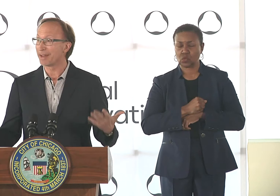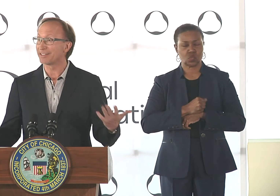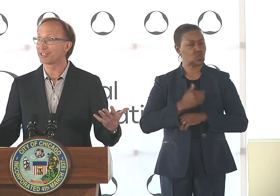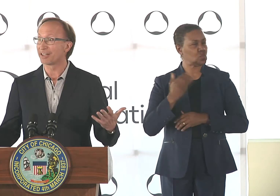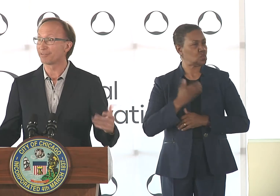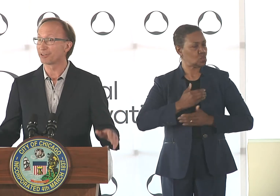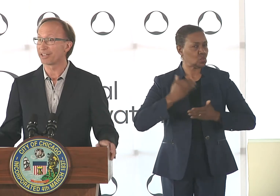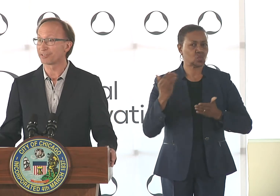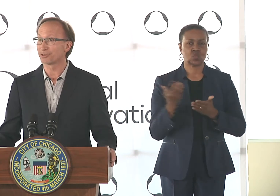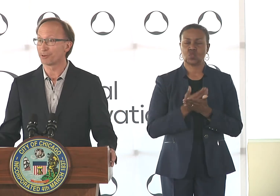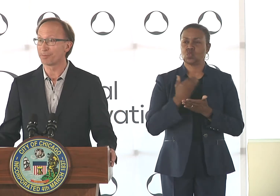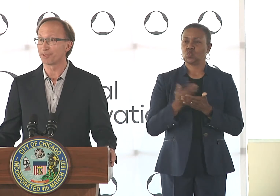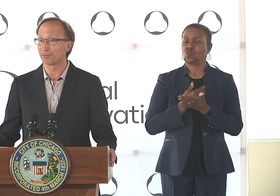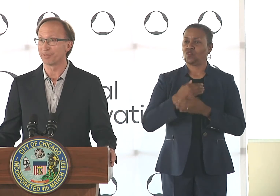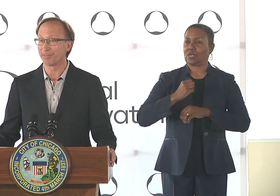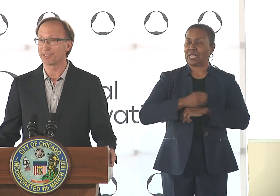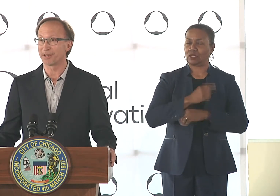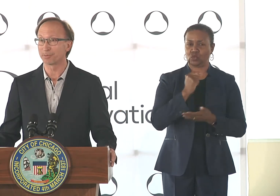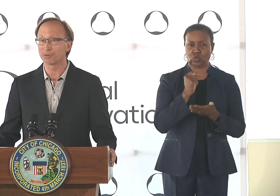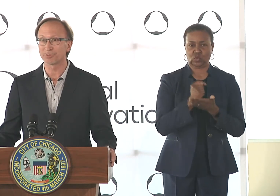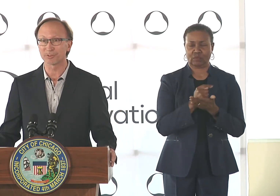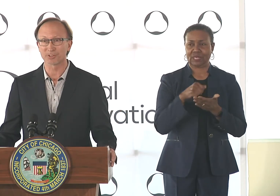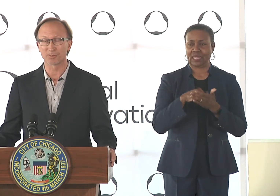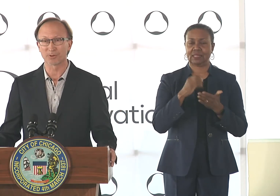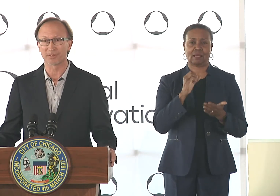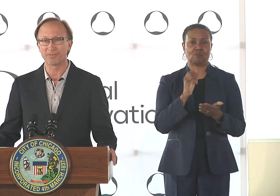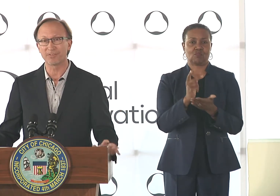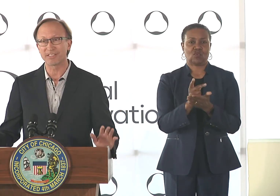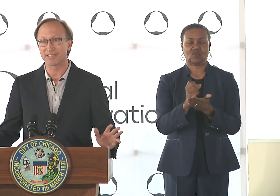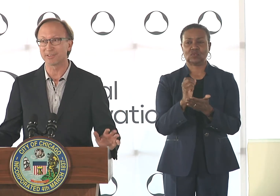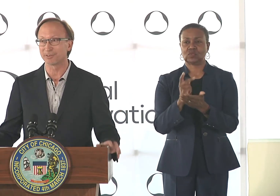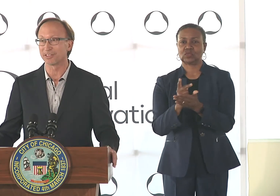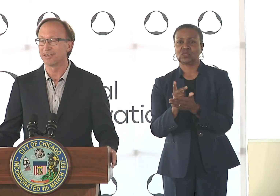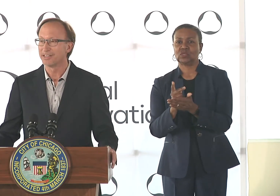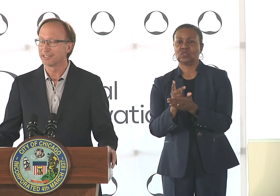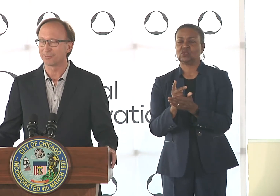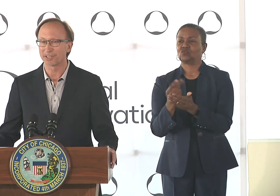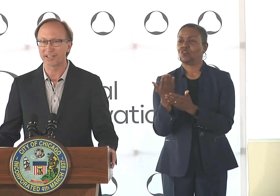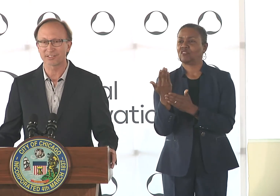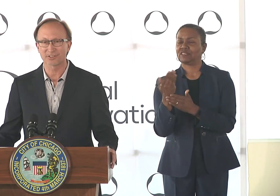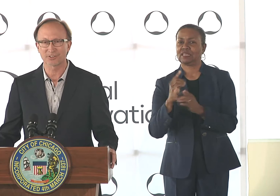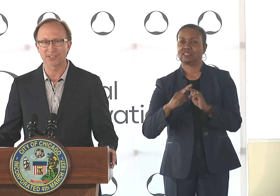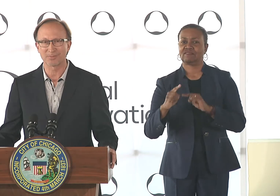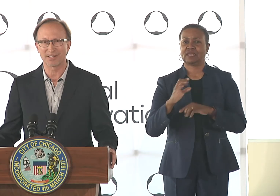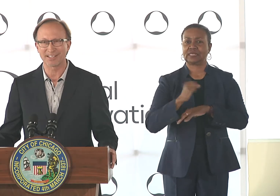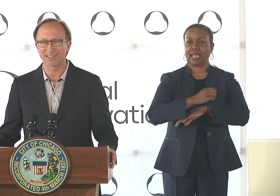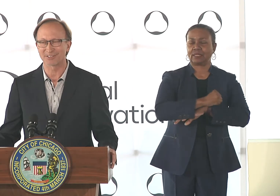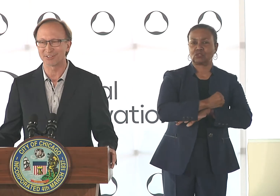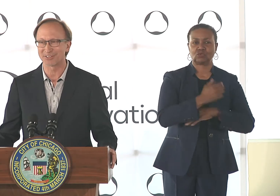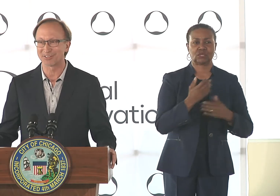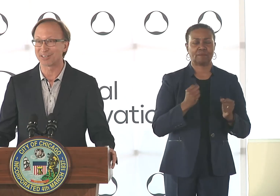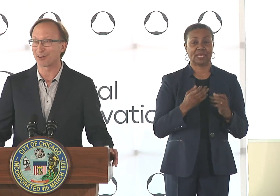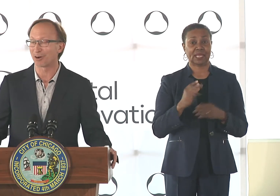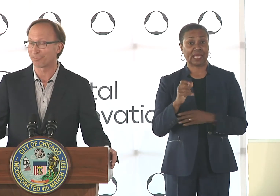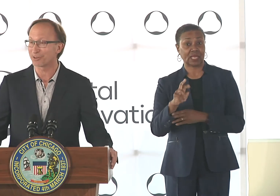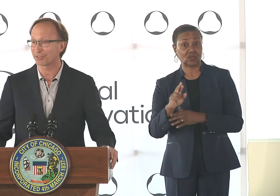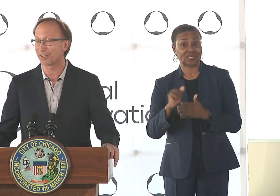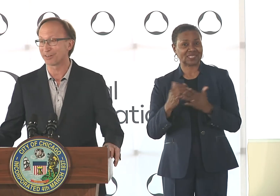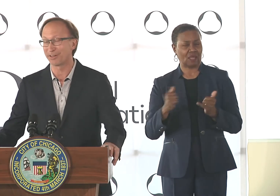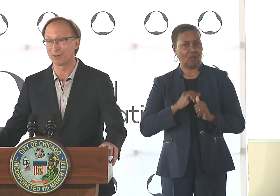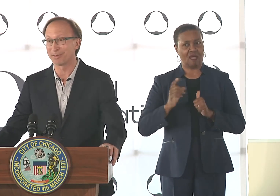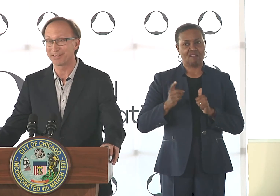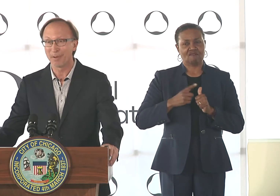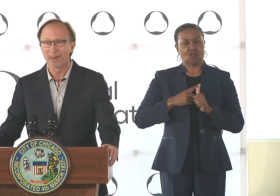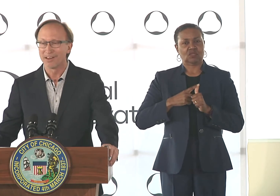new mainstay for cancer treatment, with FDA approvals in more than 15 different cancers, and in many cancers this is now our